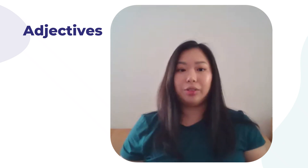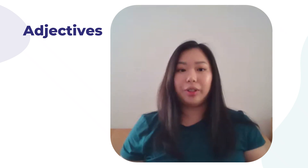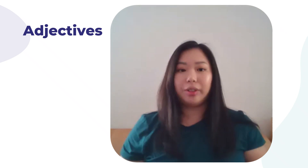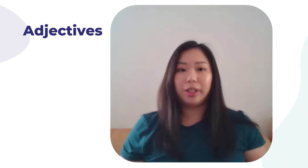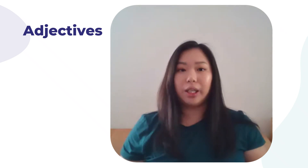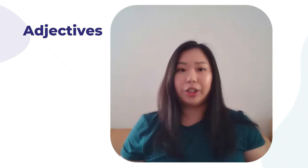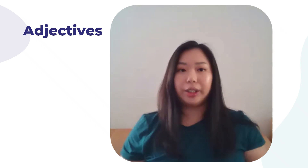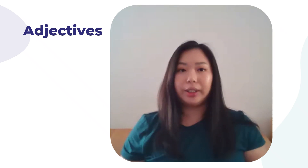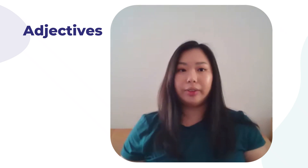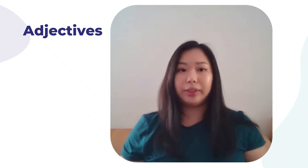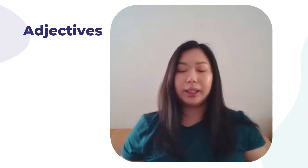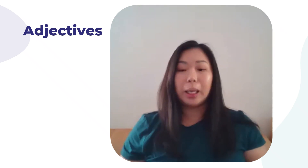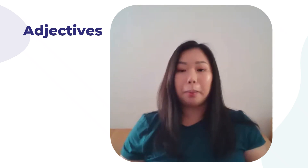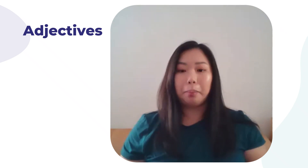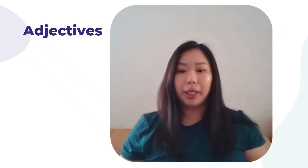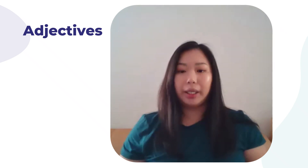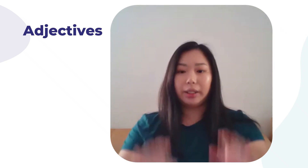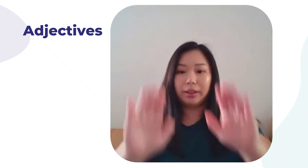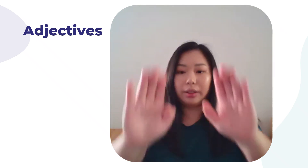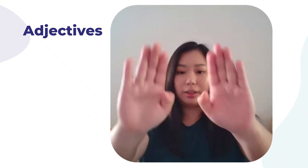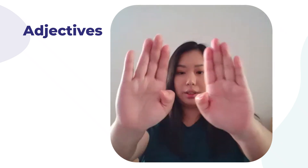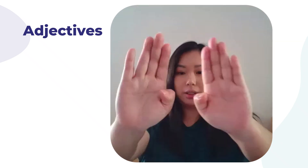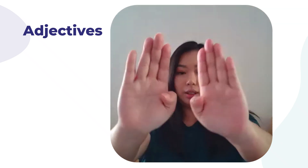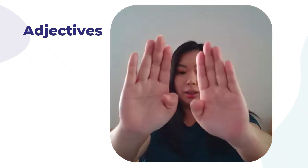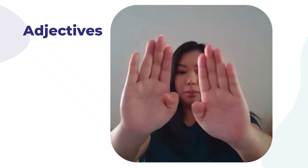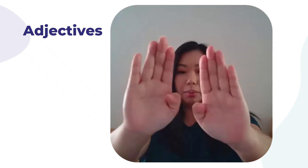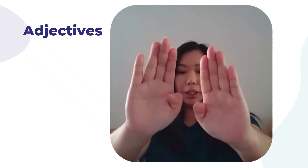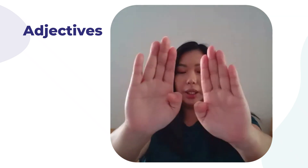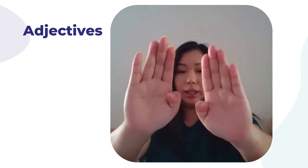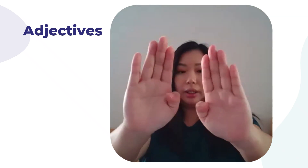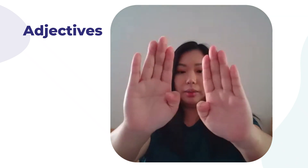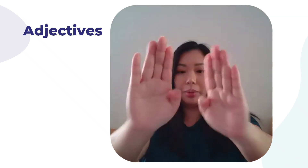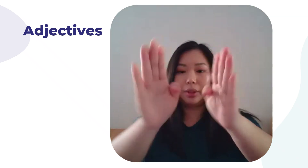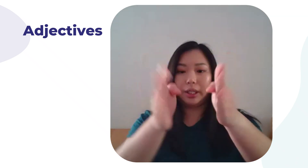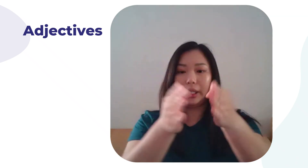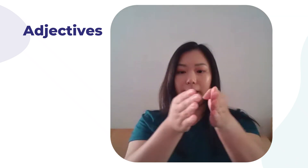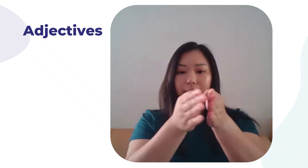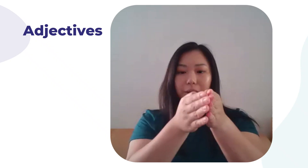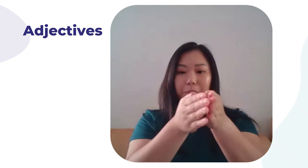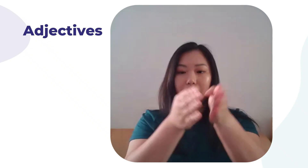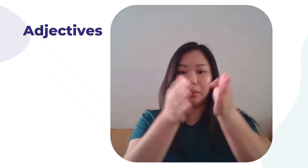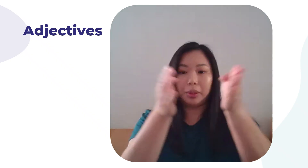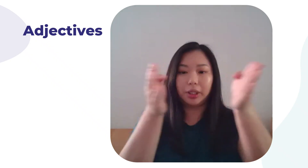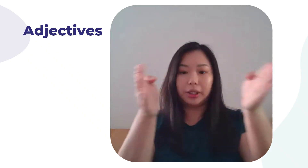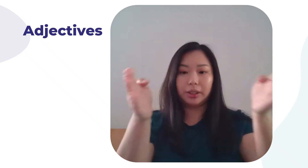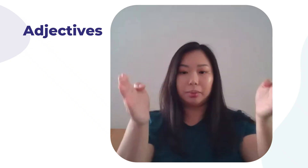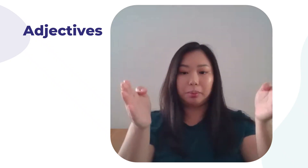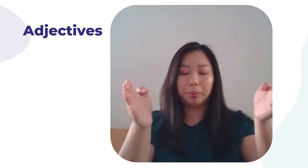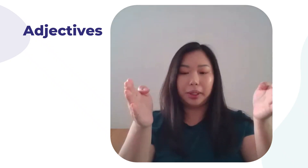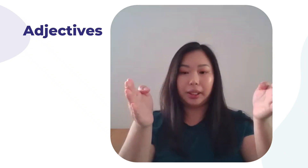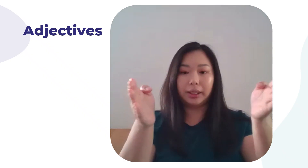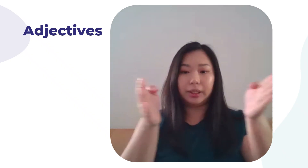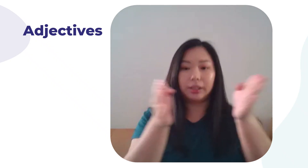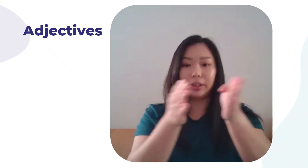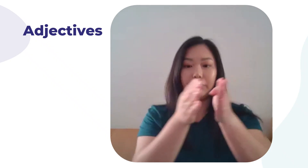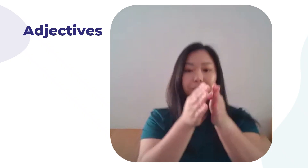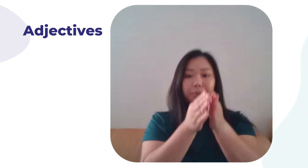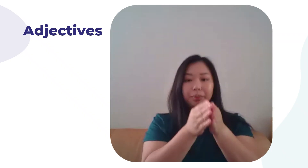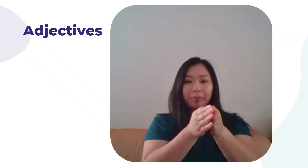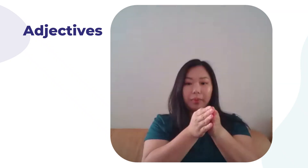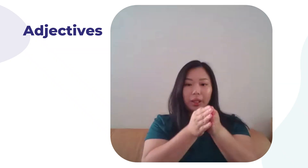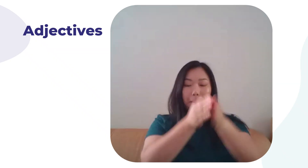Let's review our adjectives. Big, B in both hands and you pull apart. Big.